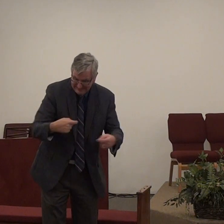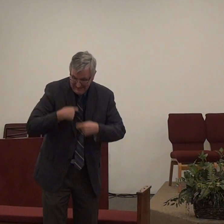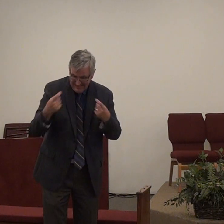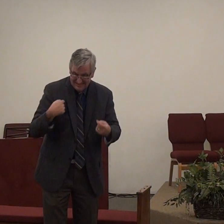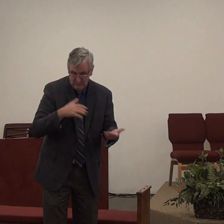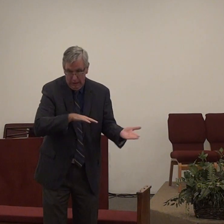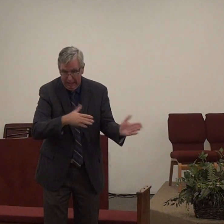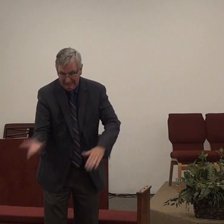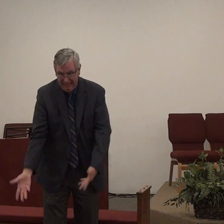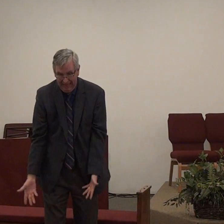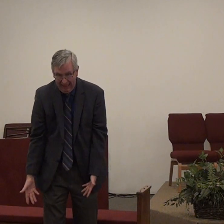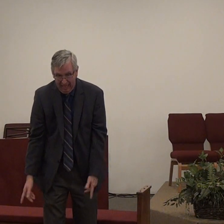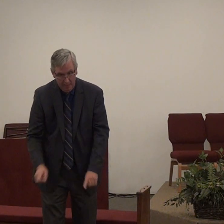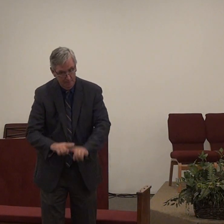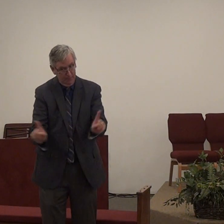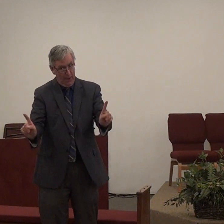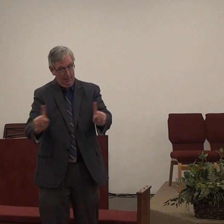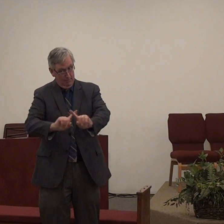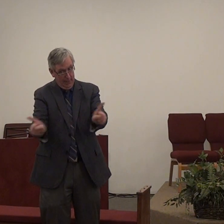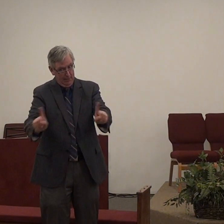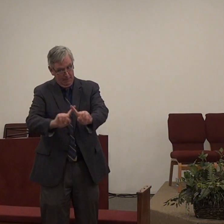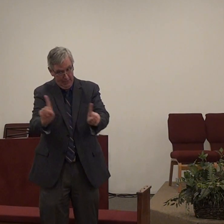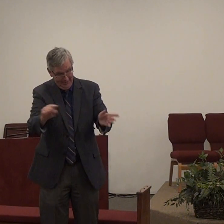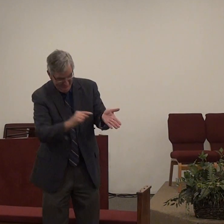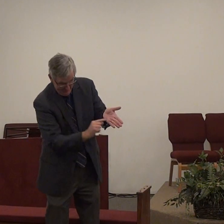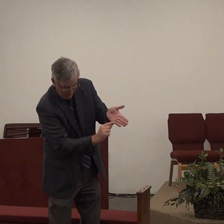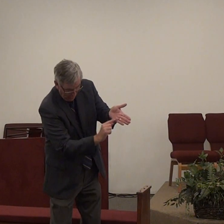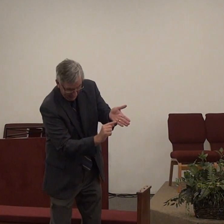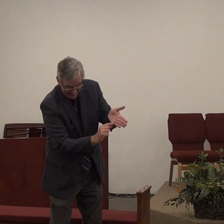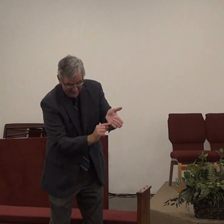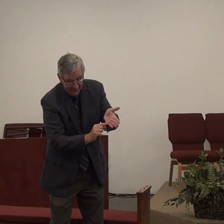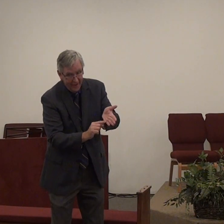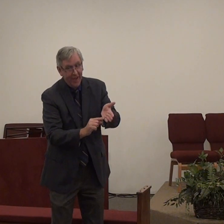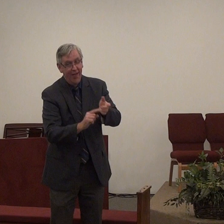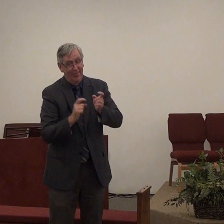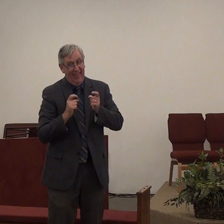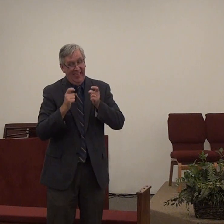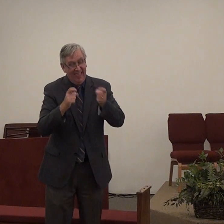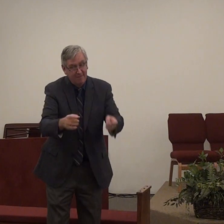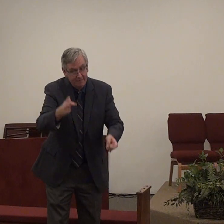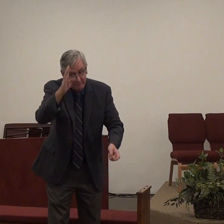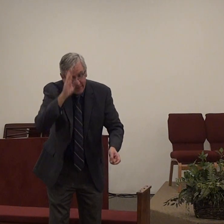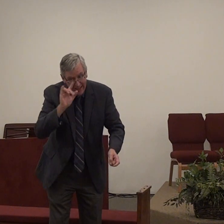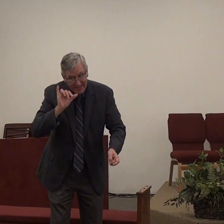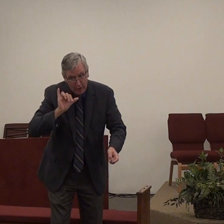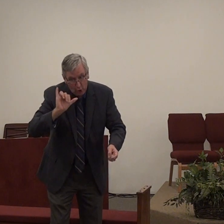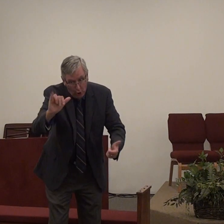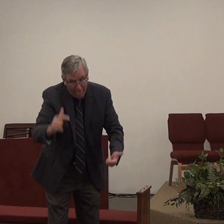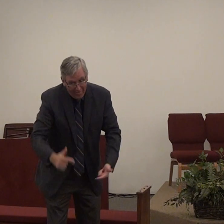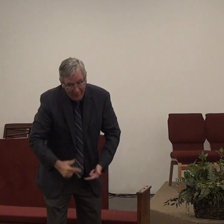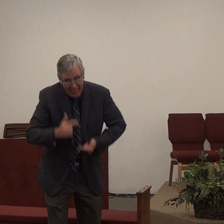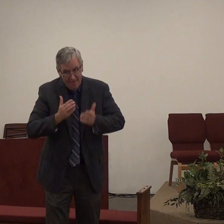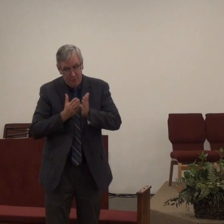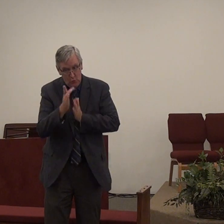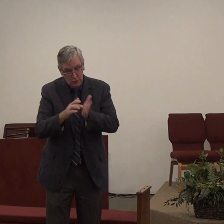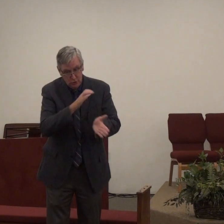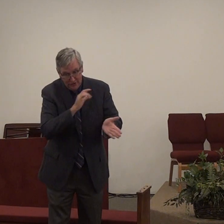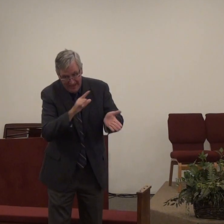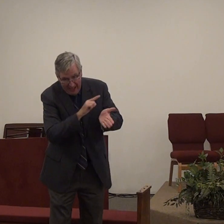that we all sin, and that we're all going to die, but The gift of God is eternal life through